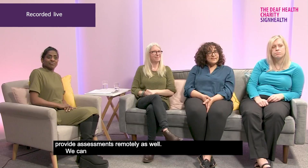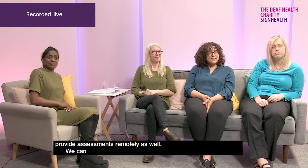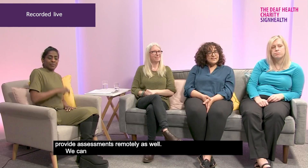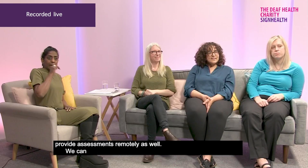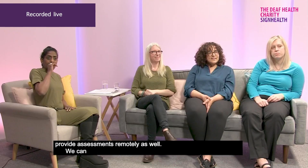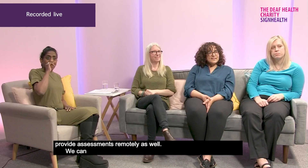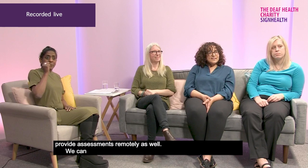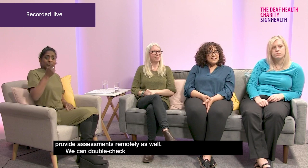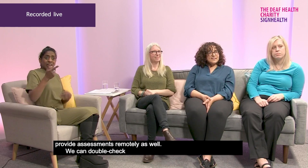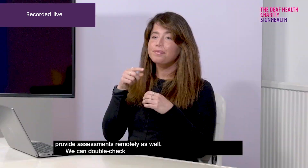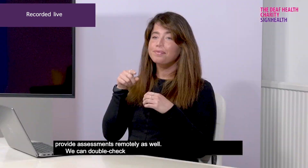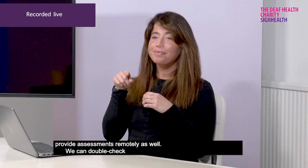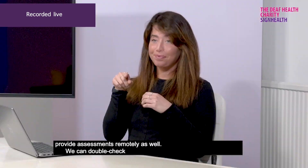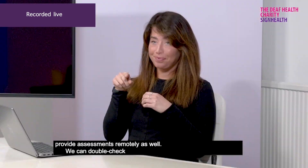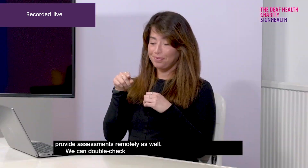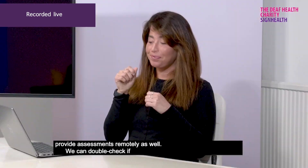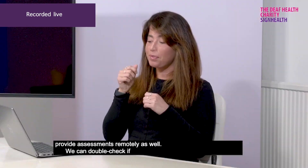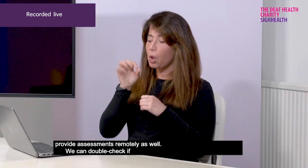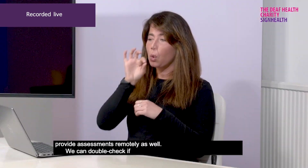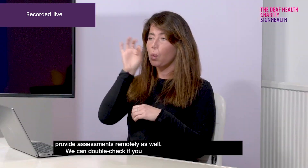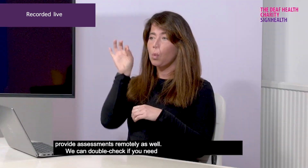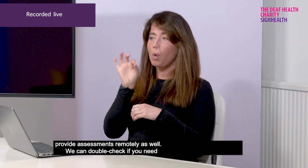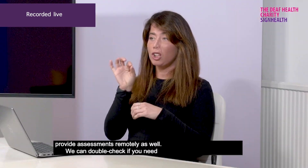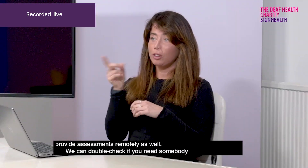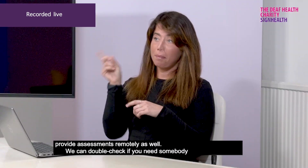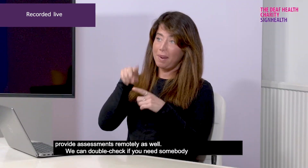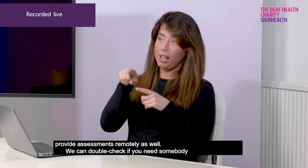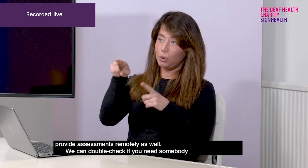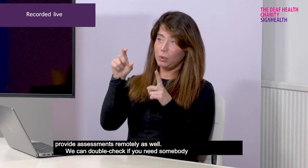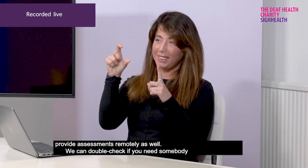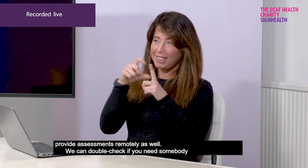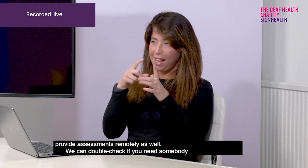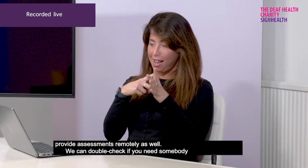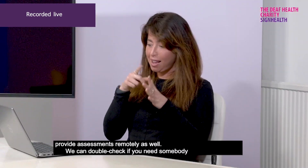can double check if you need somebody, then provided face to face.